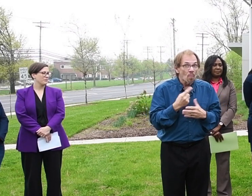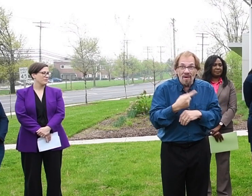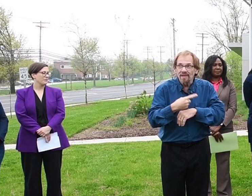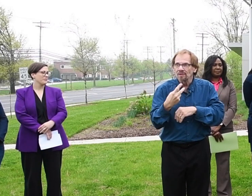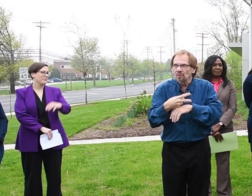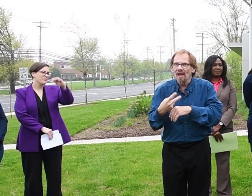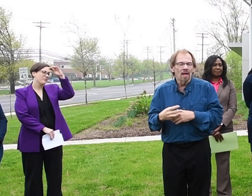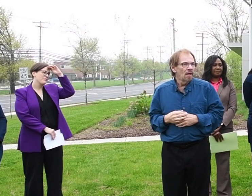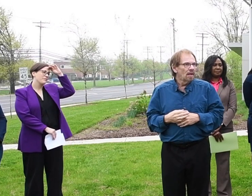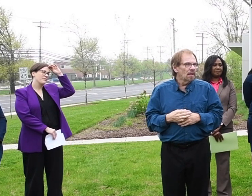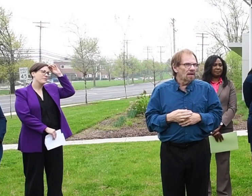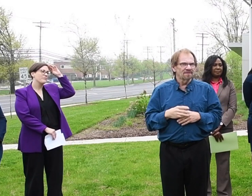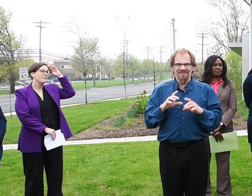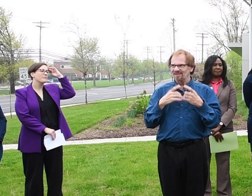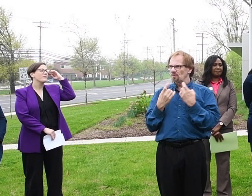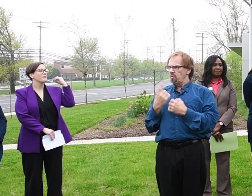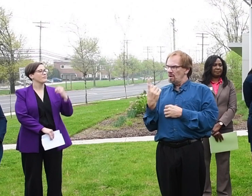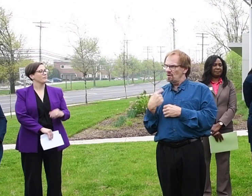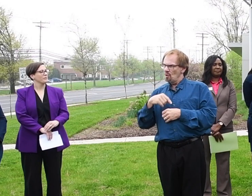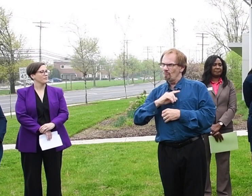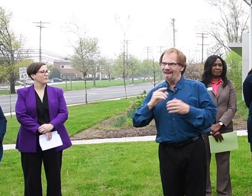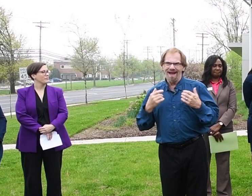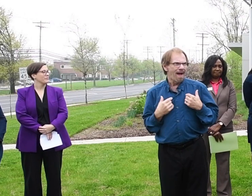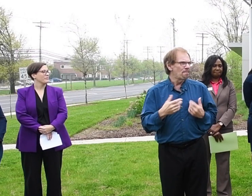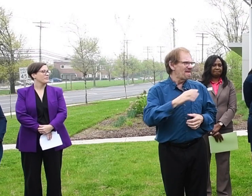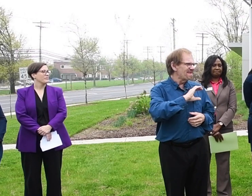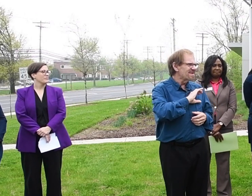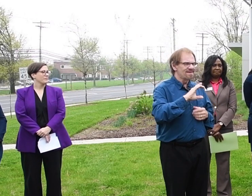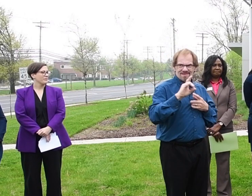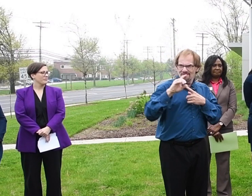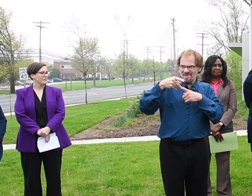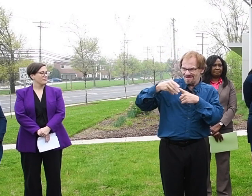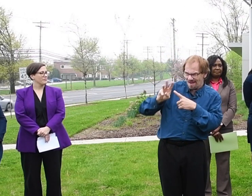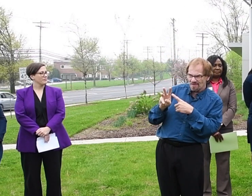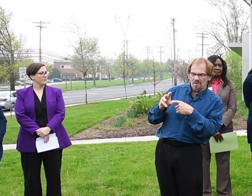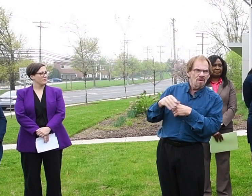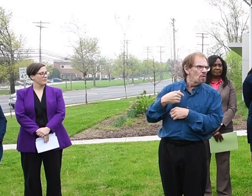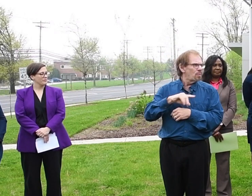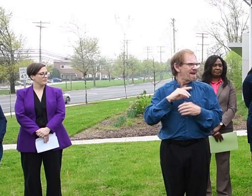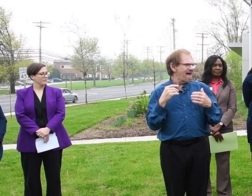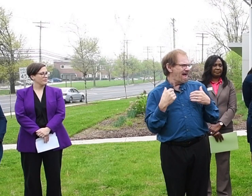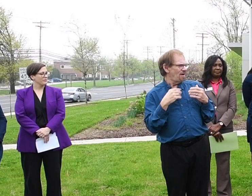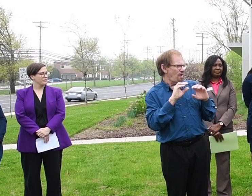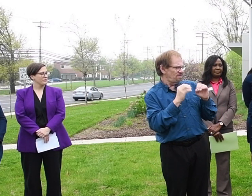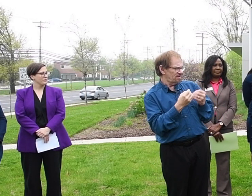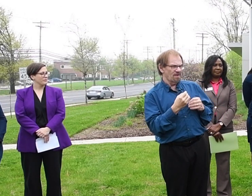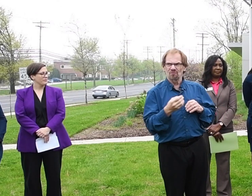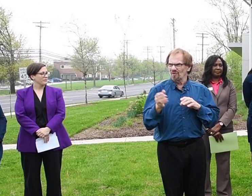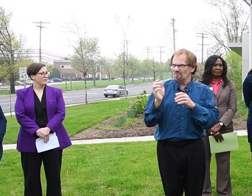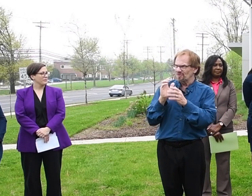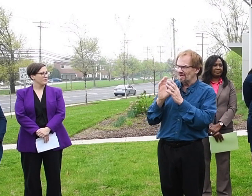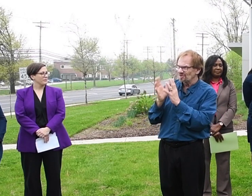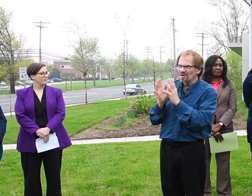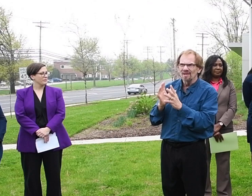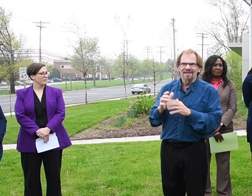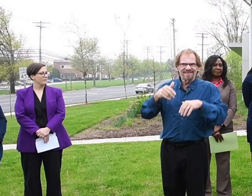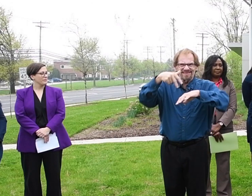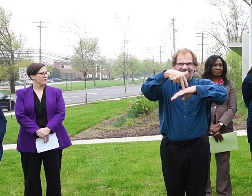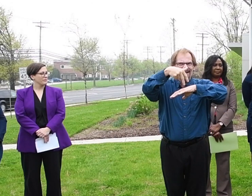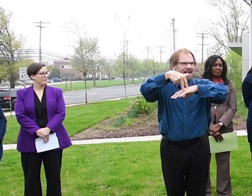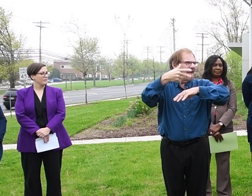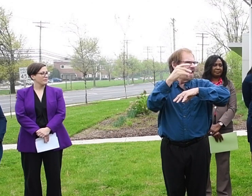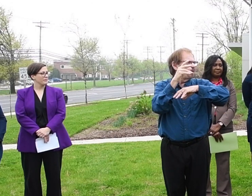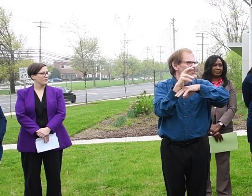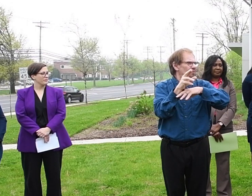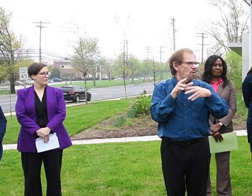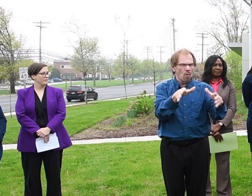District 1's ask, we had police, we had DPW, we had Office of Transportation standing on Hanover Road saying, we got it, we know